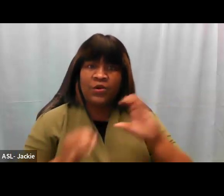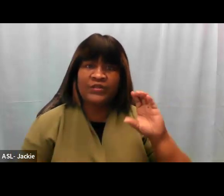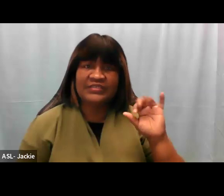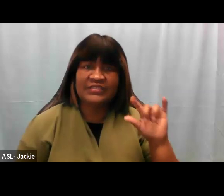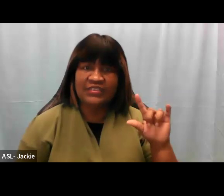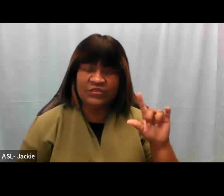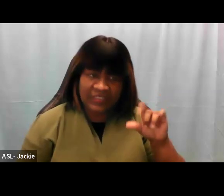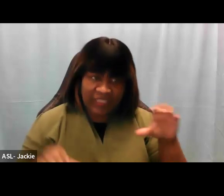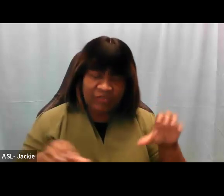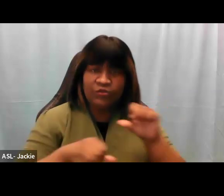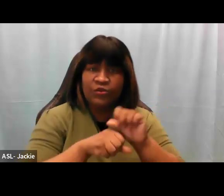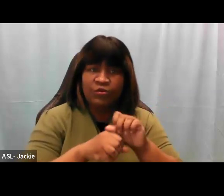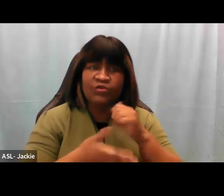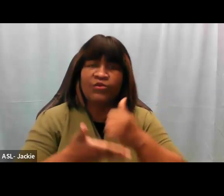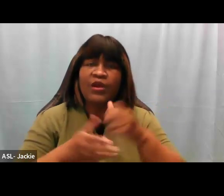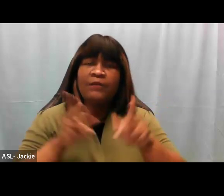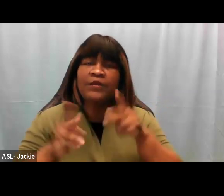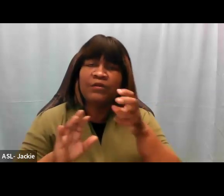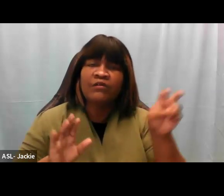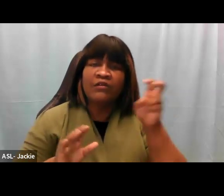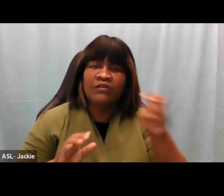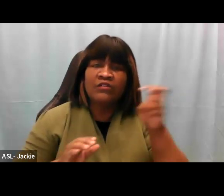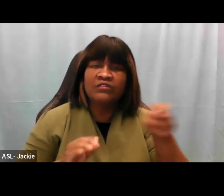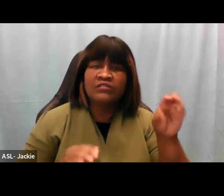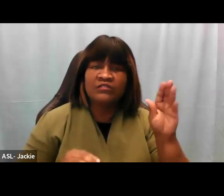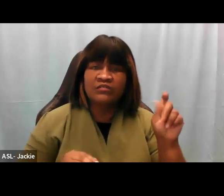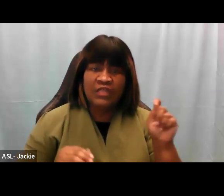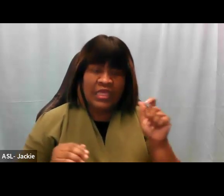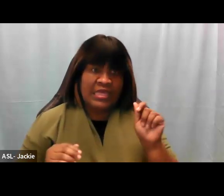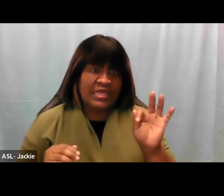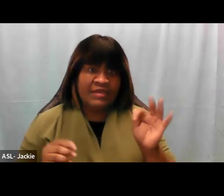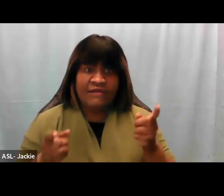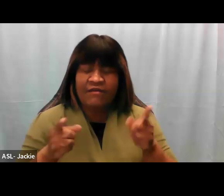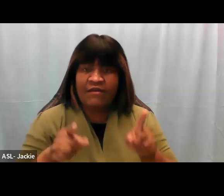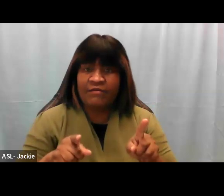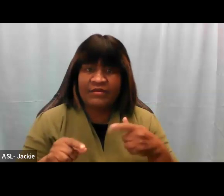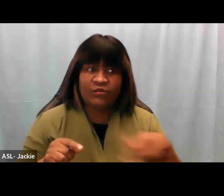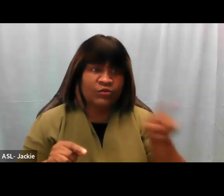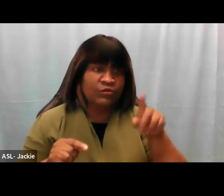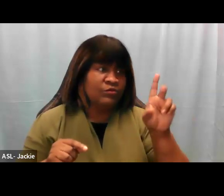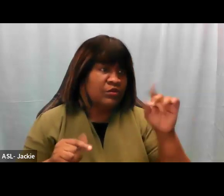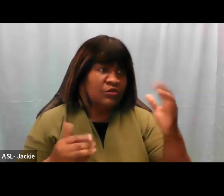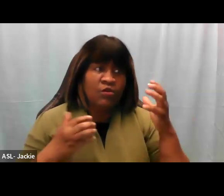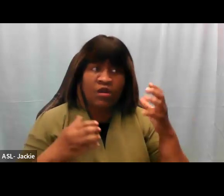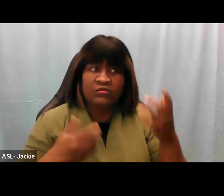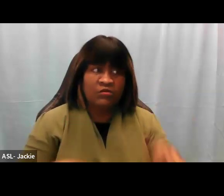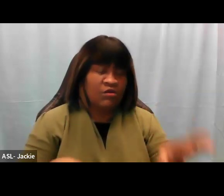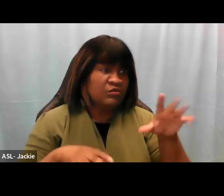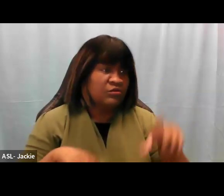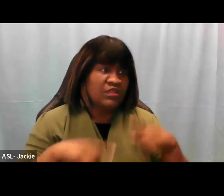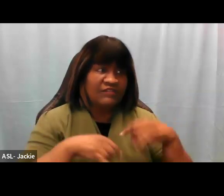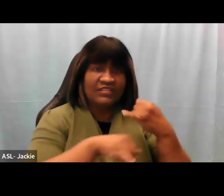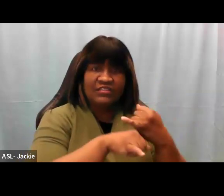were able to do the work of transitioning, because if I had it, everybody that did not want to live in an institution was not living